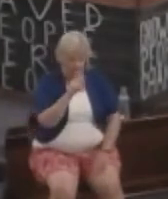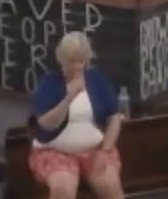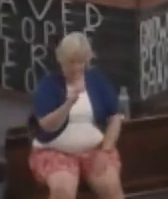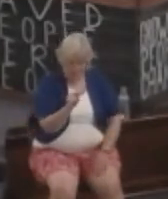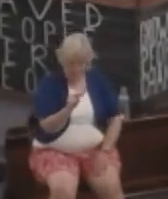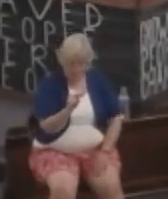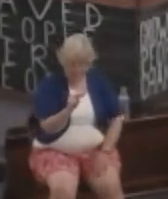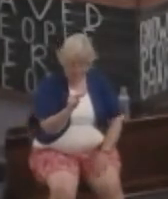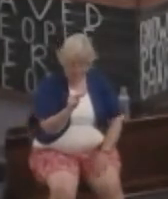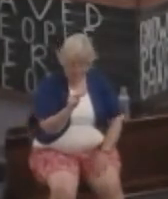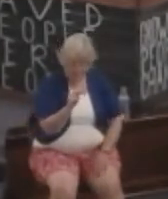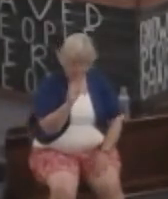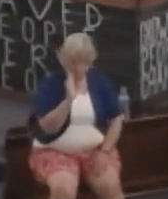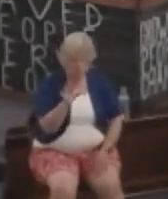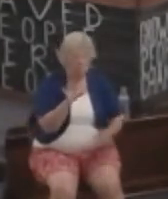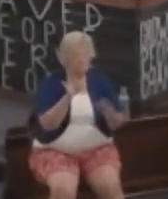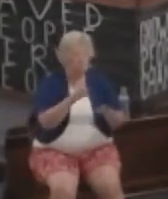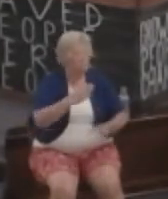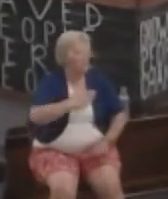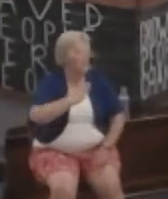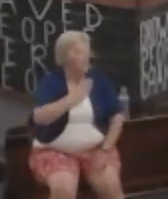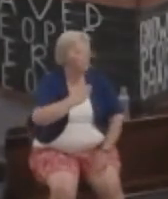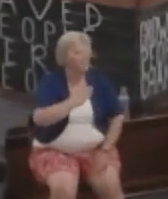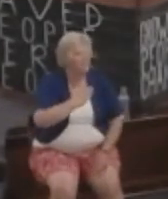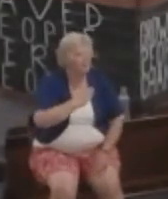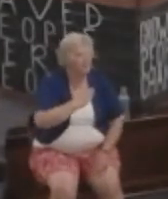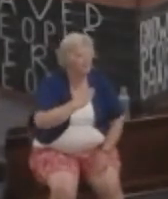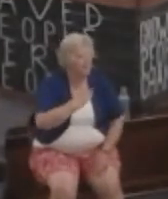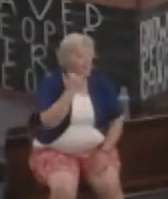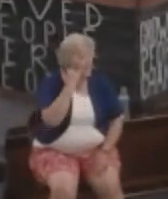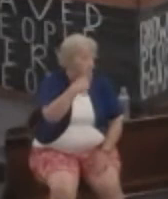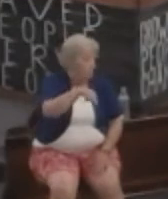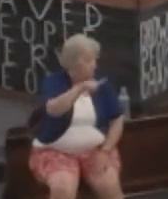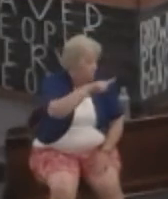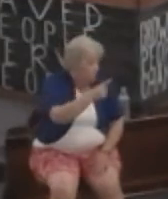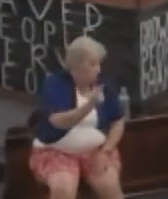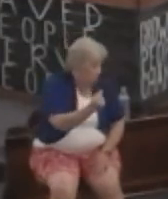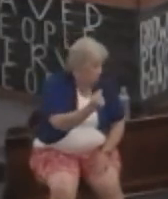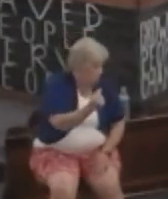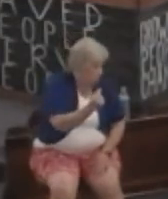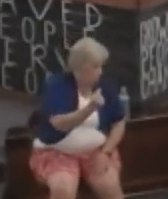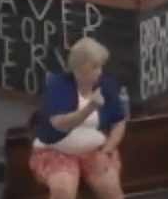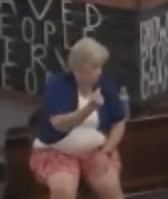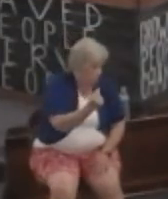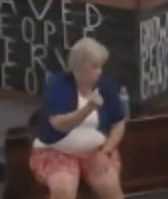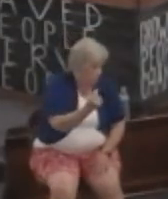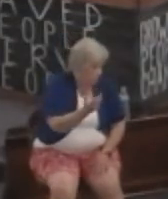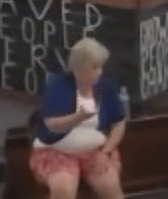Satan will be perfectly happy if all you do.